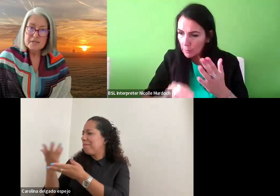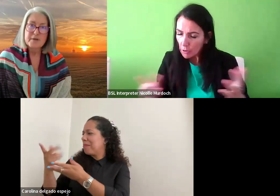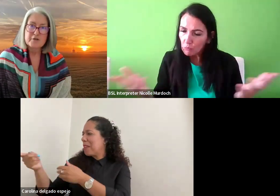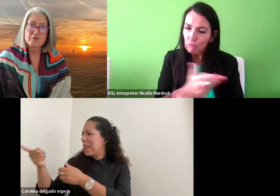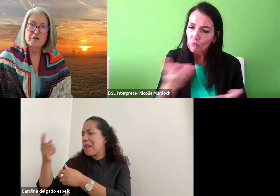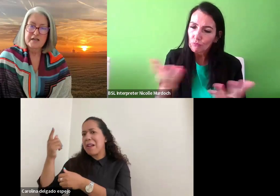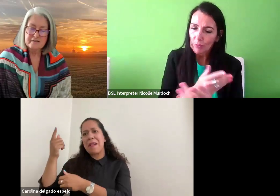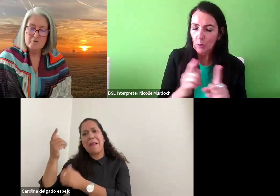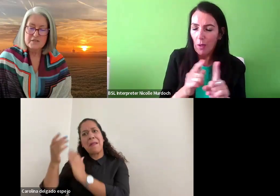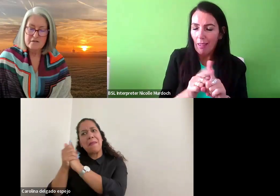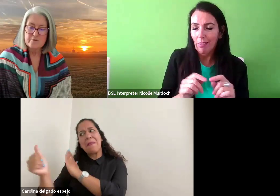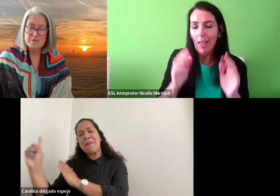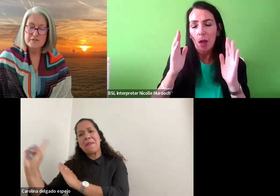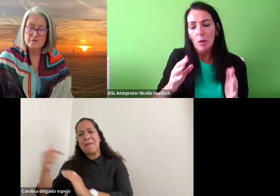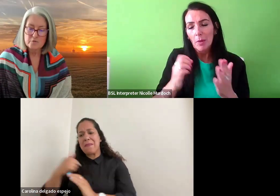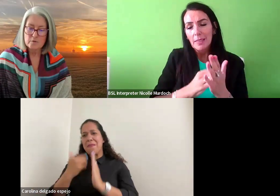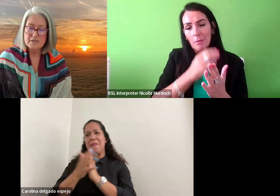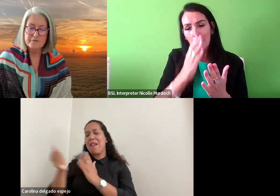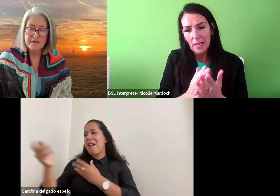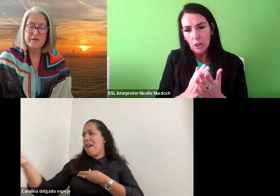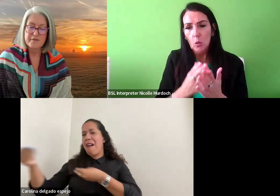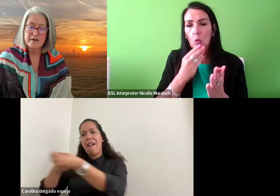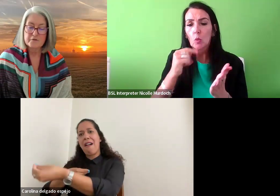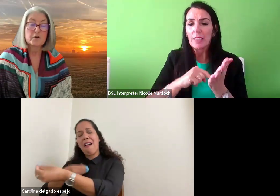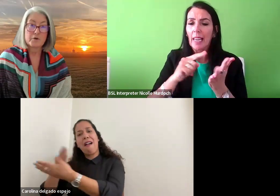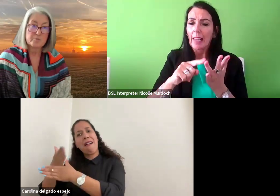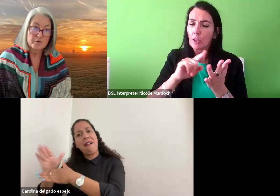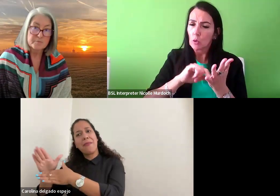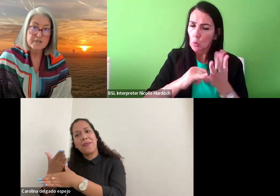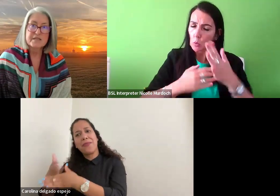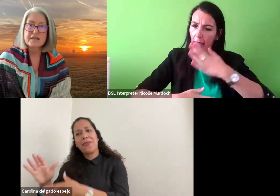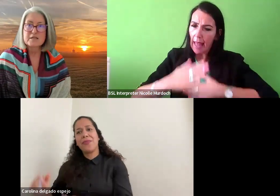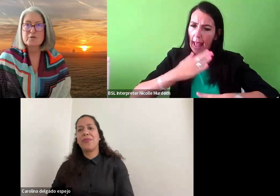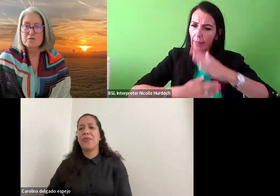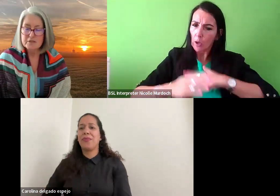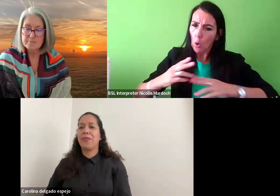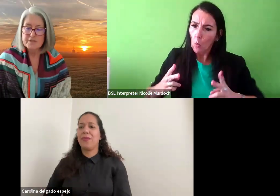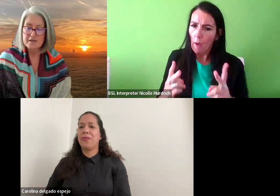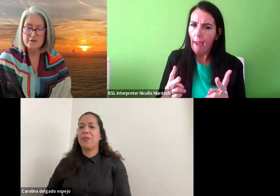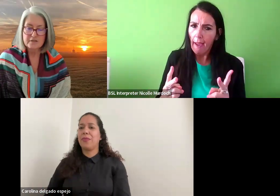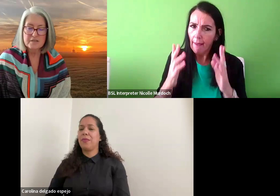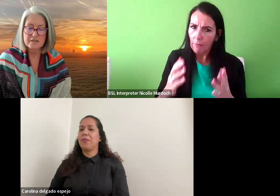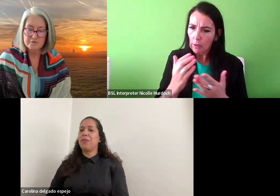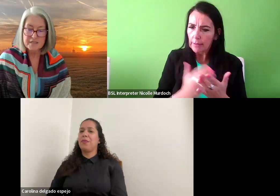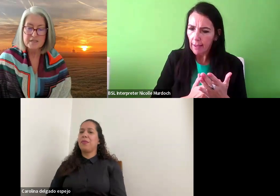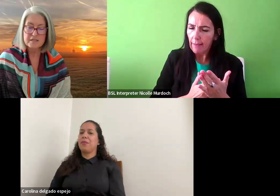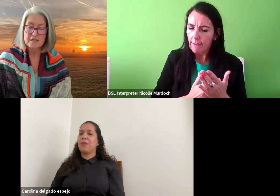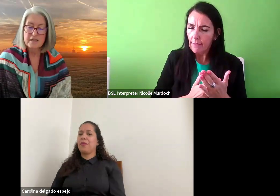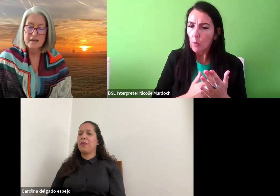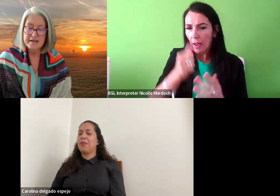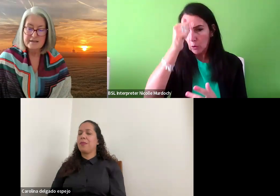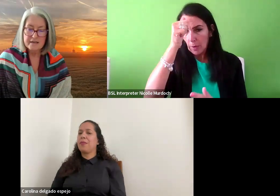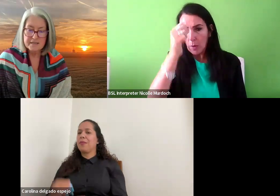But we must make sure that those that are using the tools are very aware of not only the possibilities, but also the limitations and the